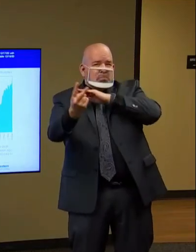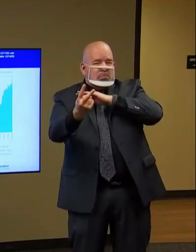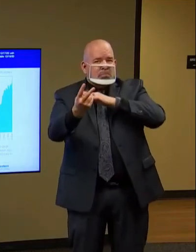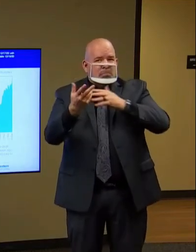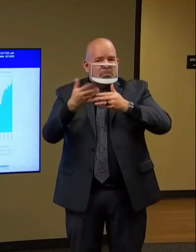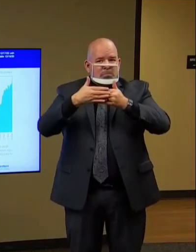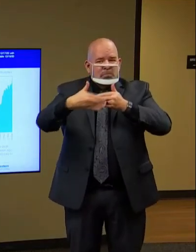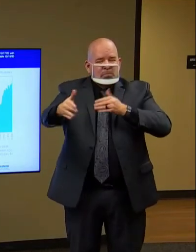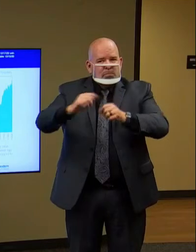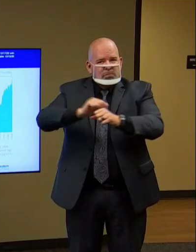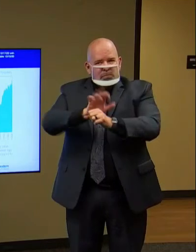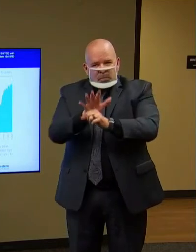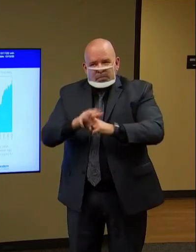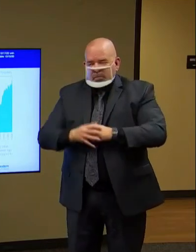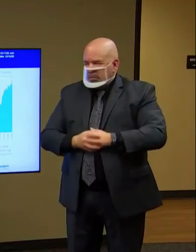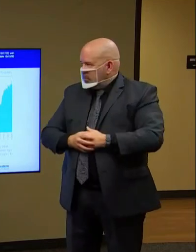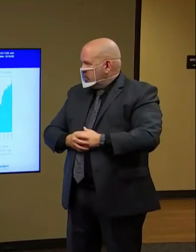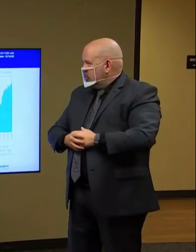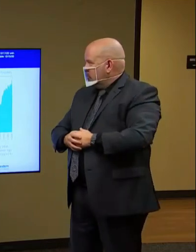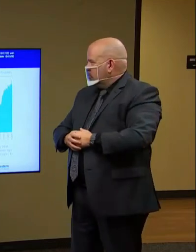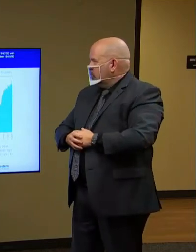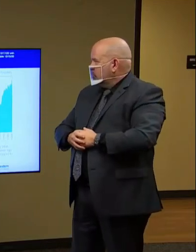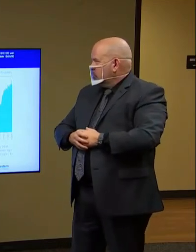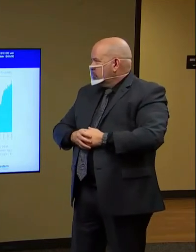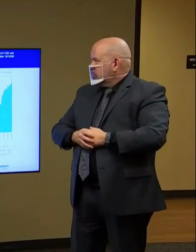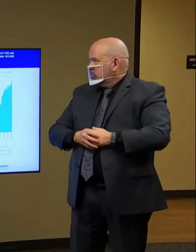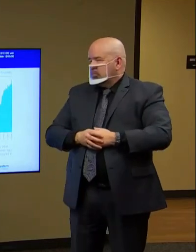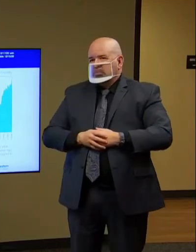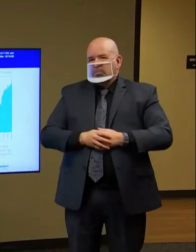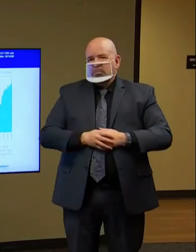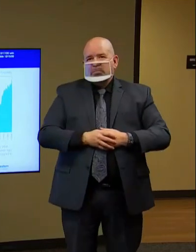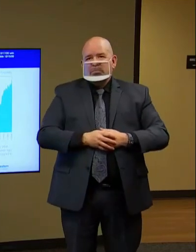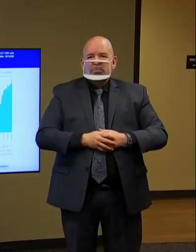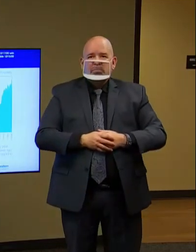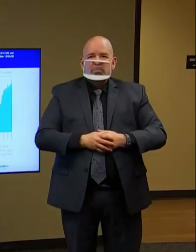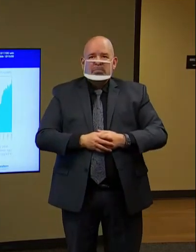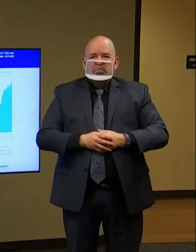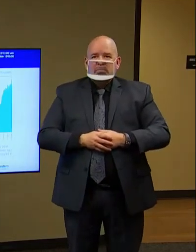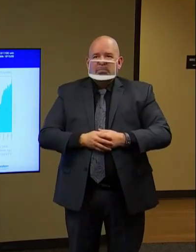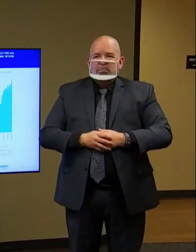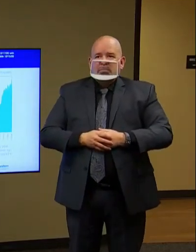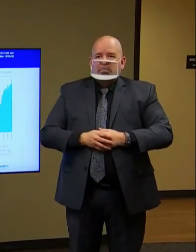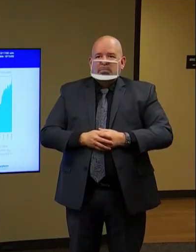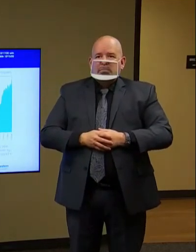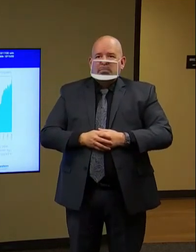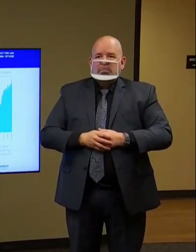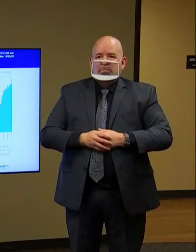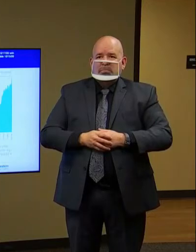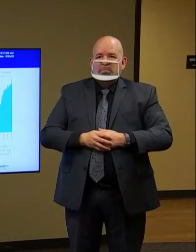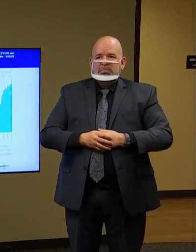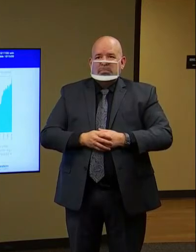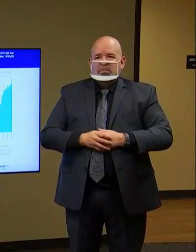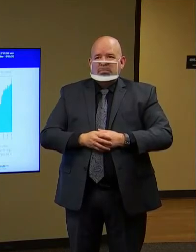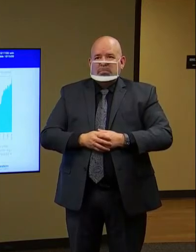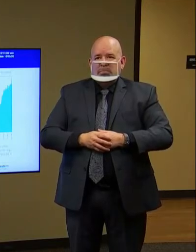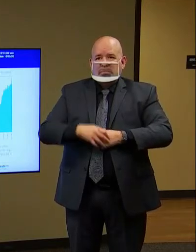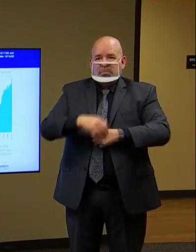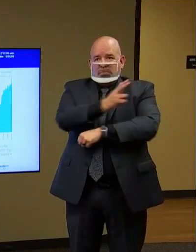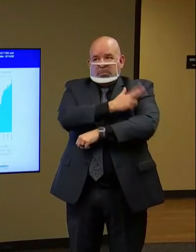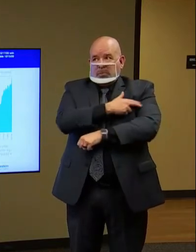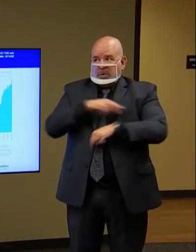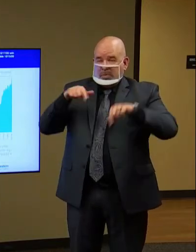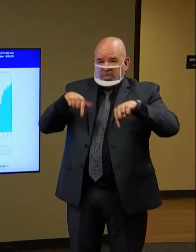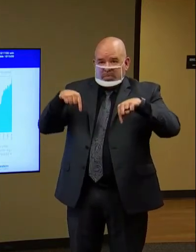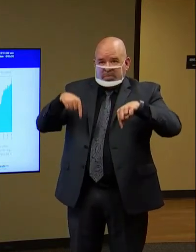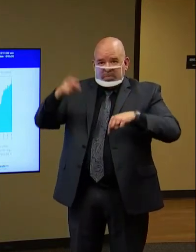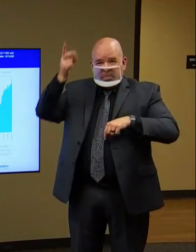they're showing is that hospitalizations in Dallas County will remain elevated